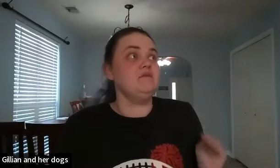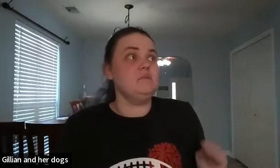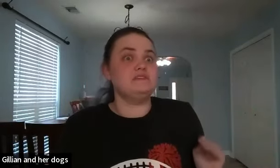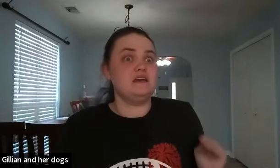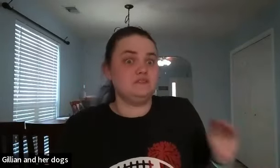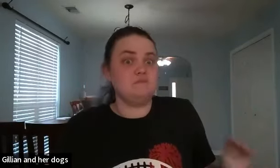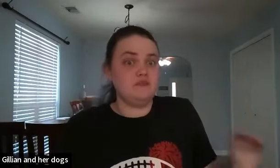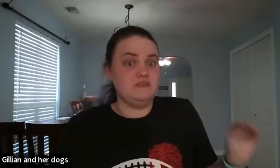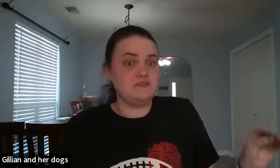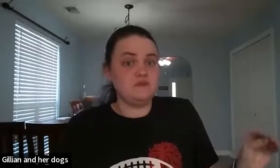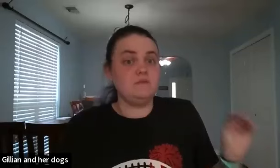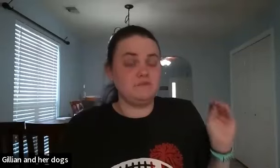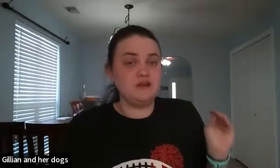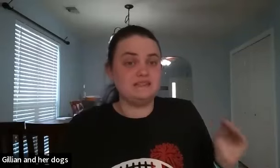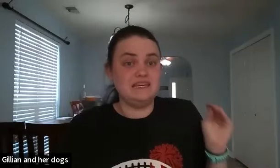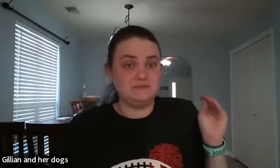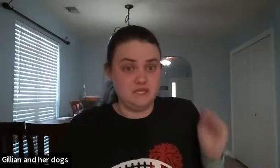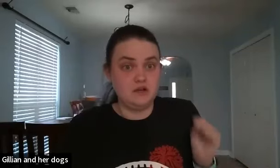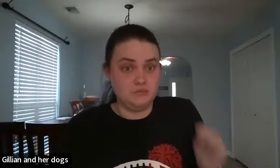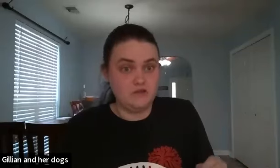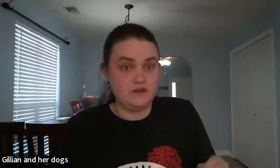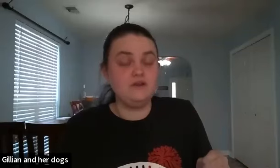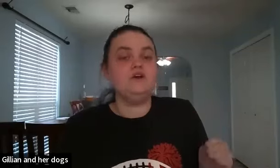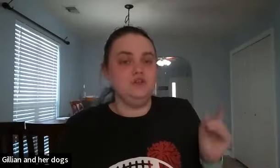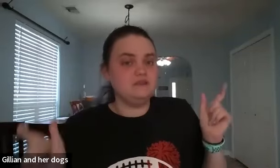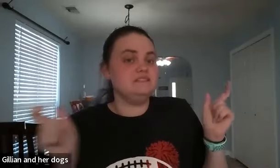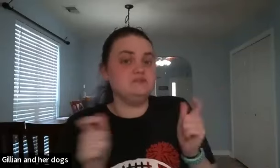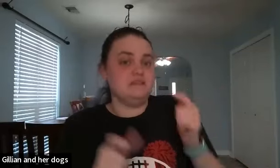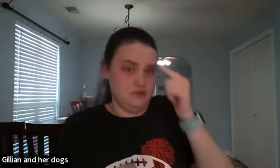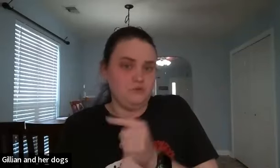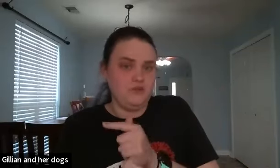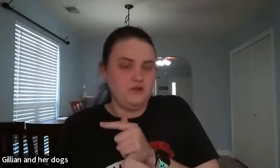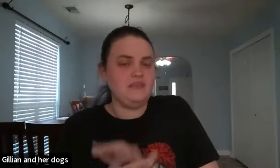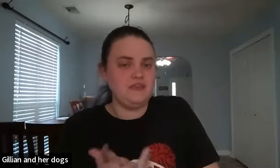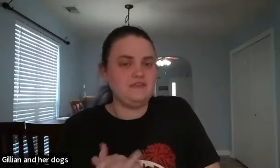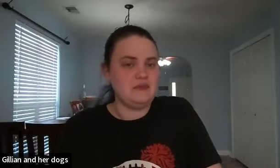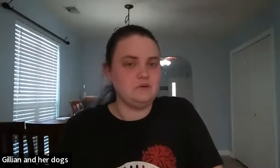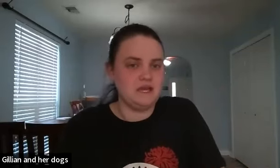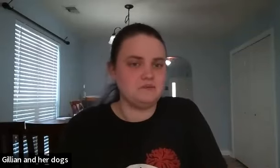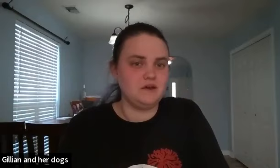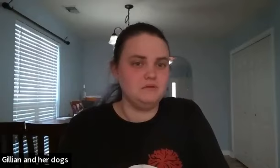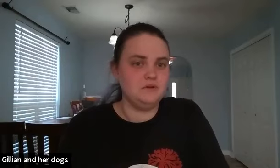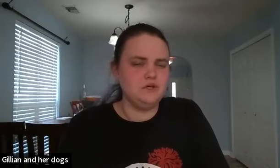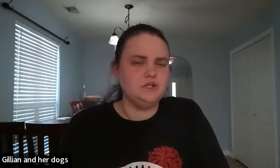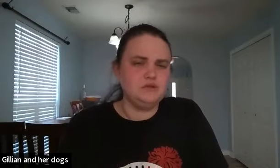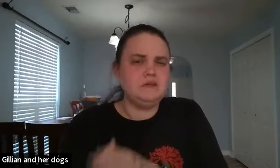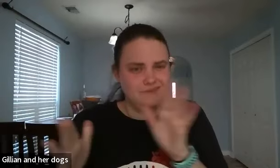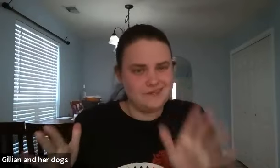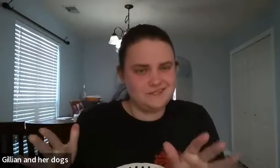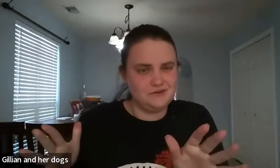remember the sign for some this other thing, but I'm trying to say he's my younger brother, you can still say little brother. And I think that they would pick up and go, you mean this, don't